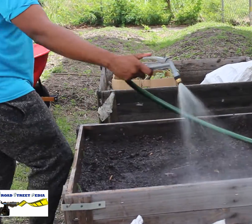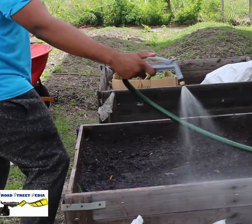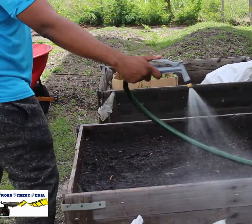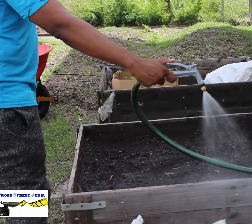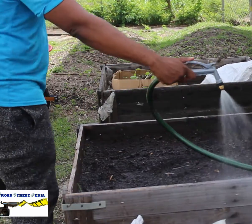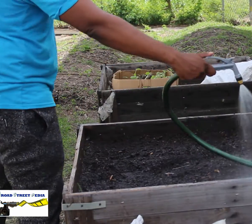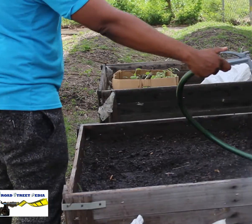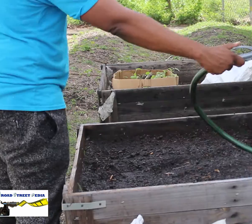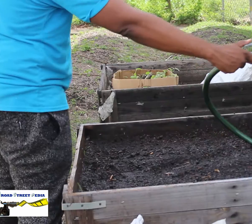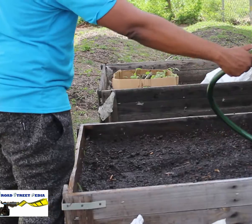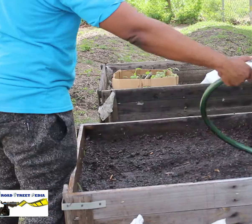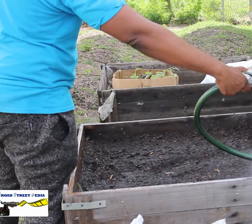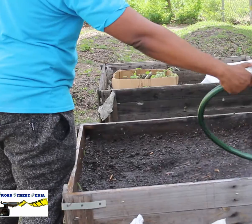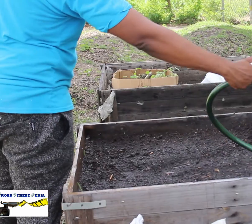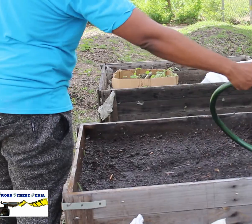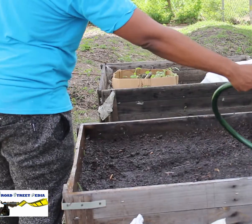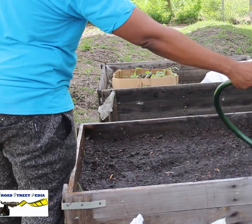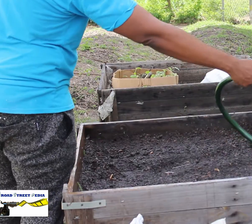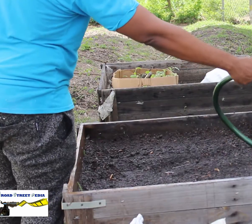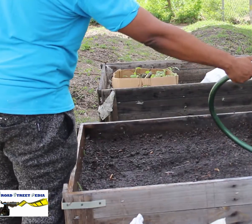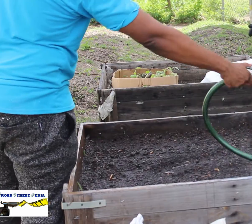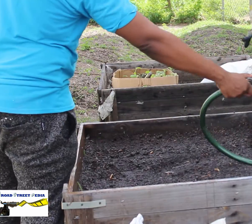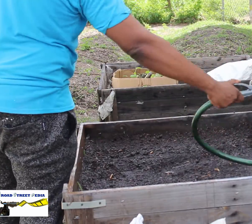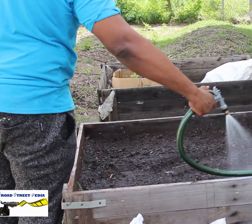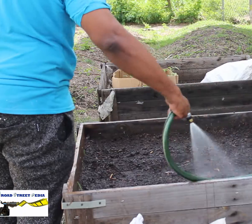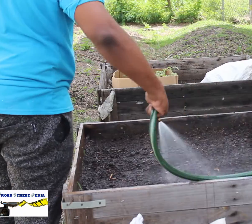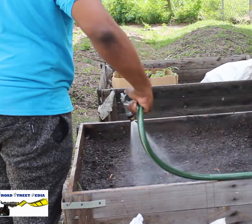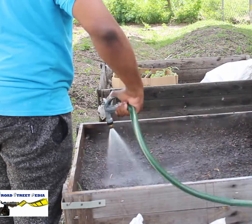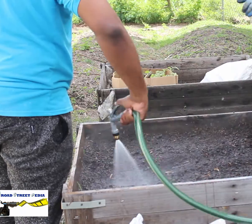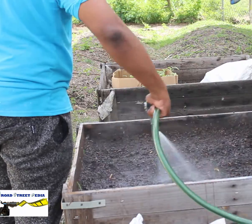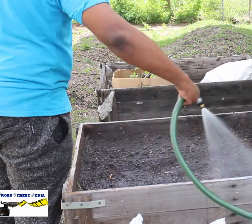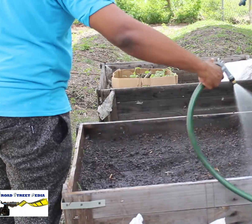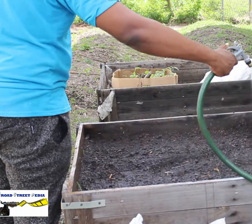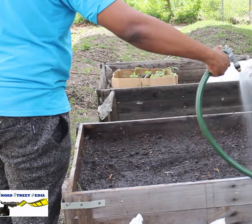So you're gonna do that now? Yeah. So let him come and do that.